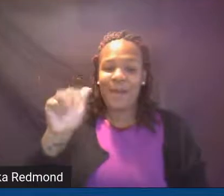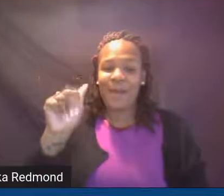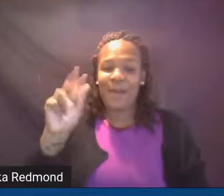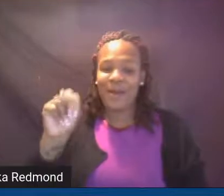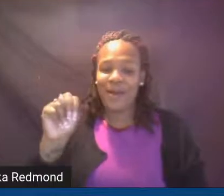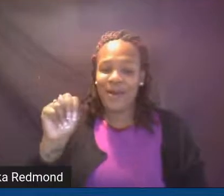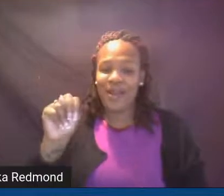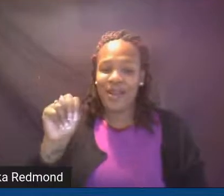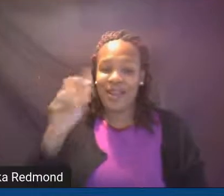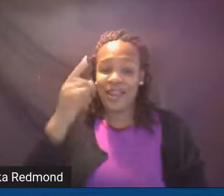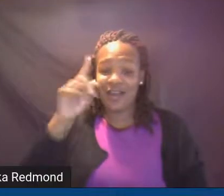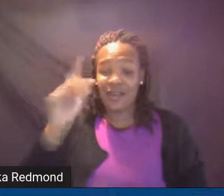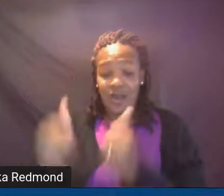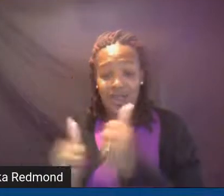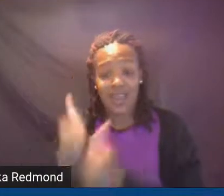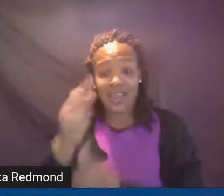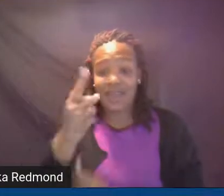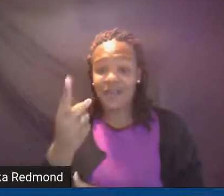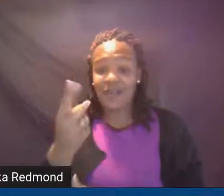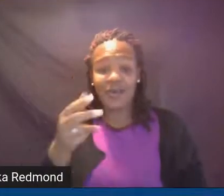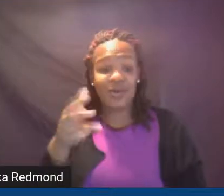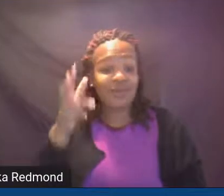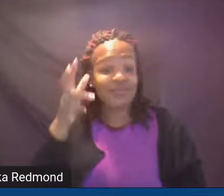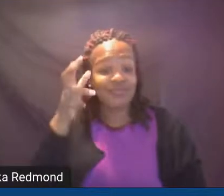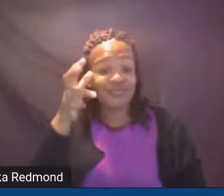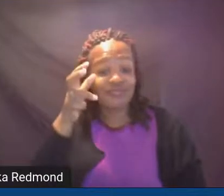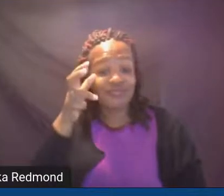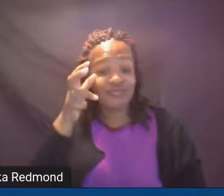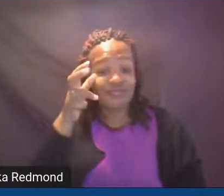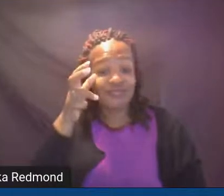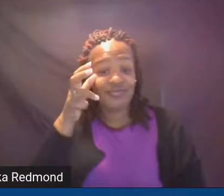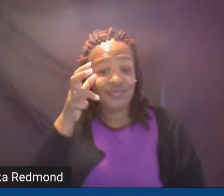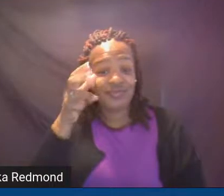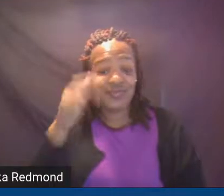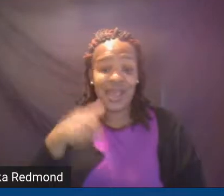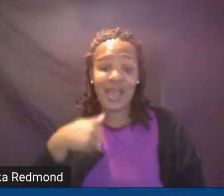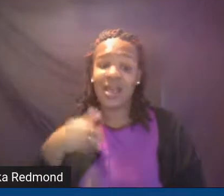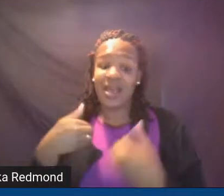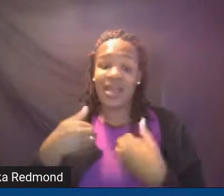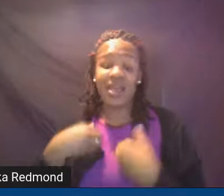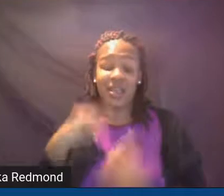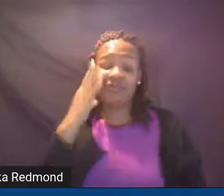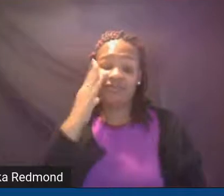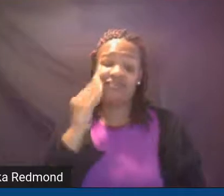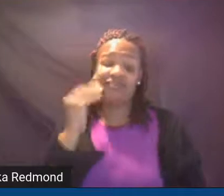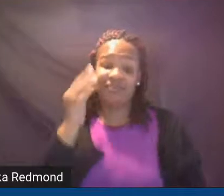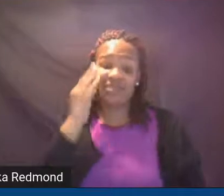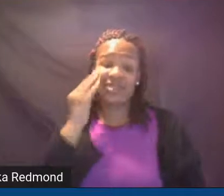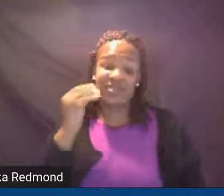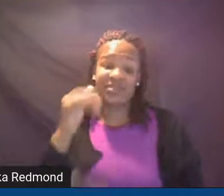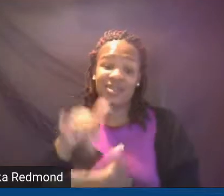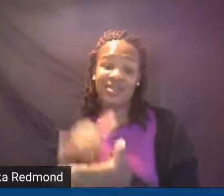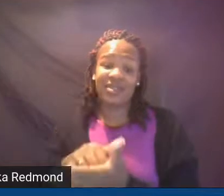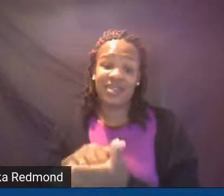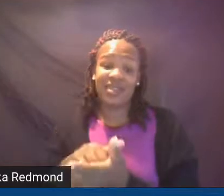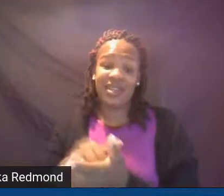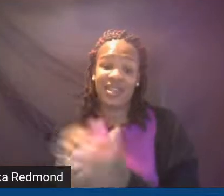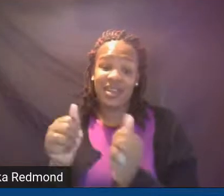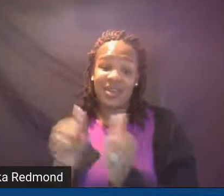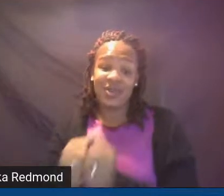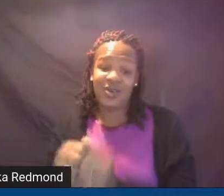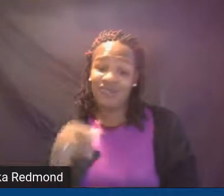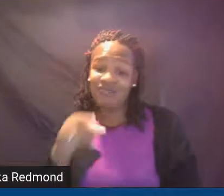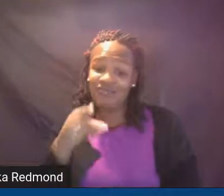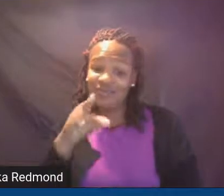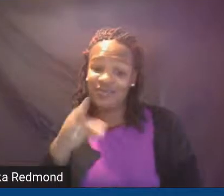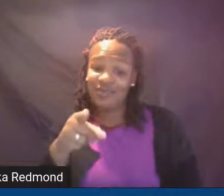for everyone who is listening, it means I have experienced that. In fact, with you, when we